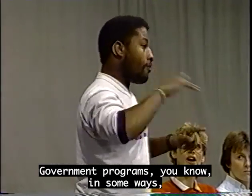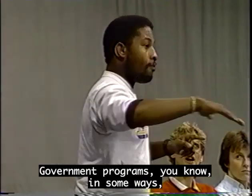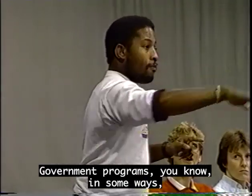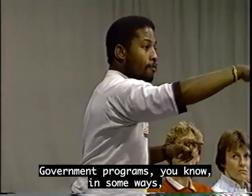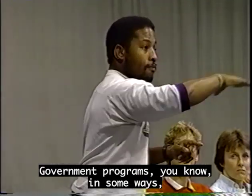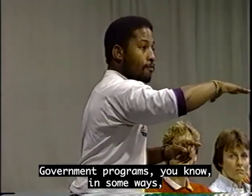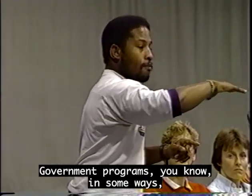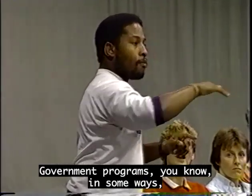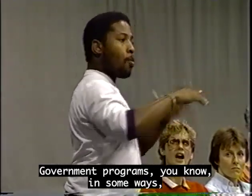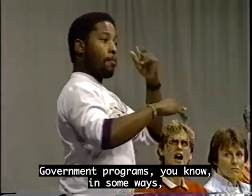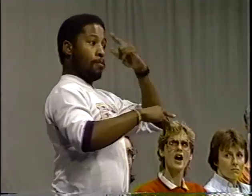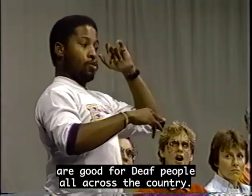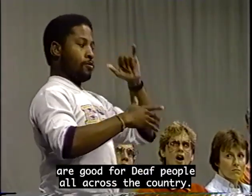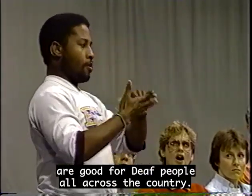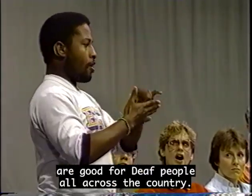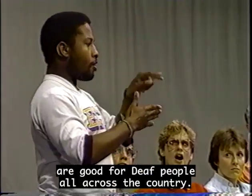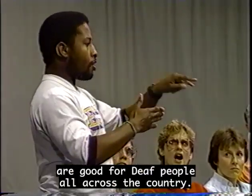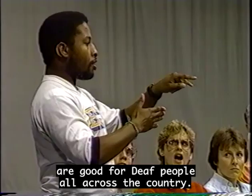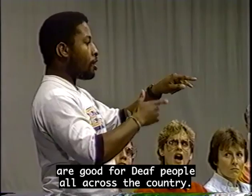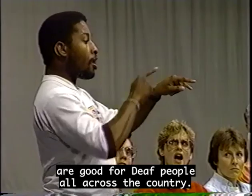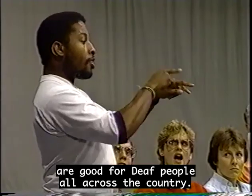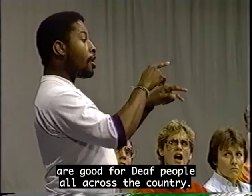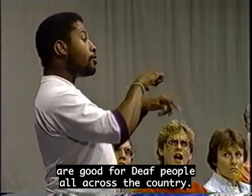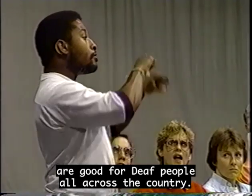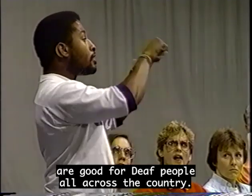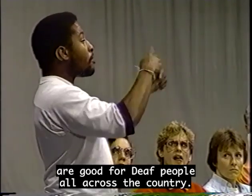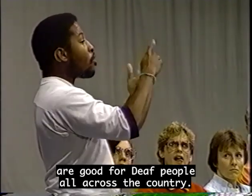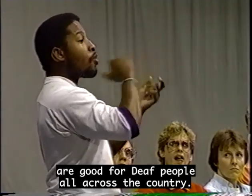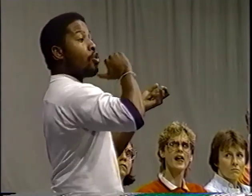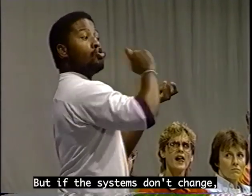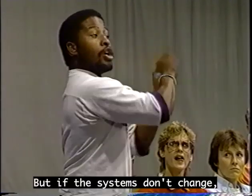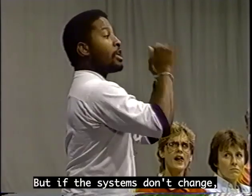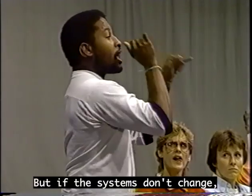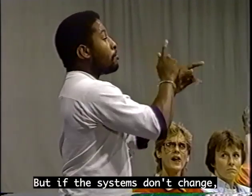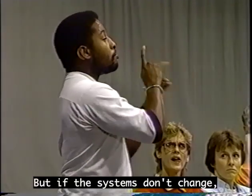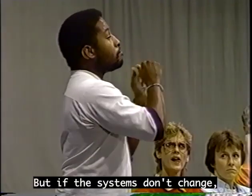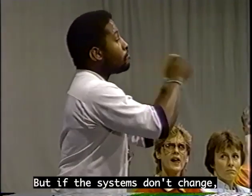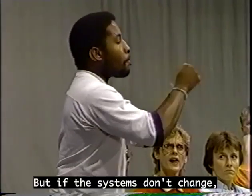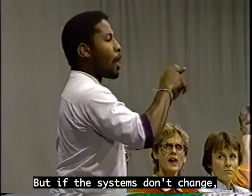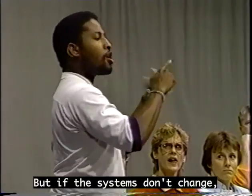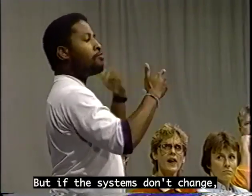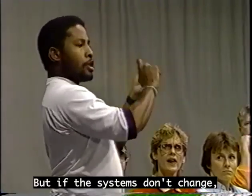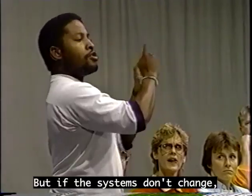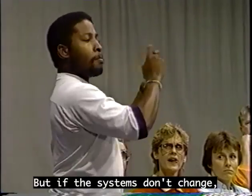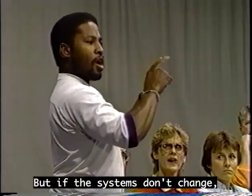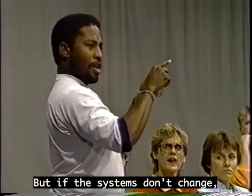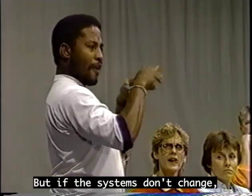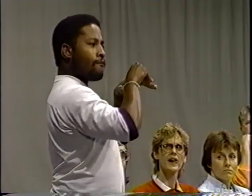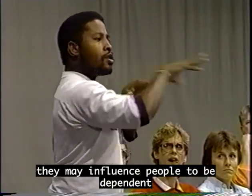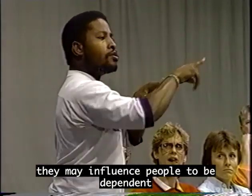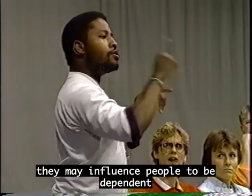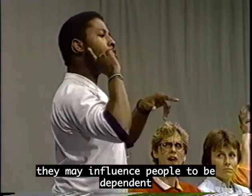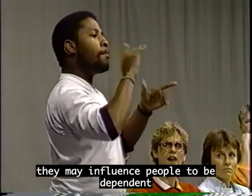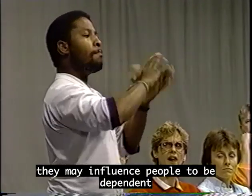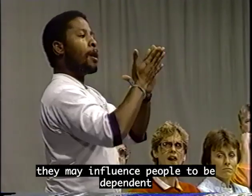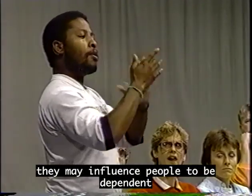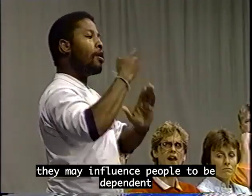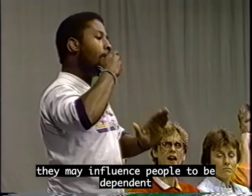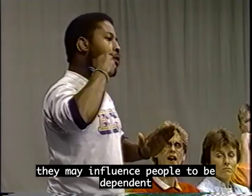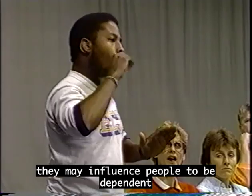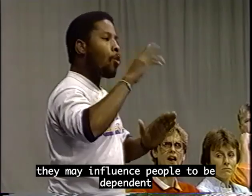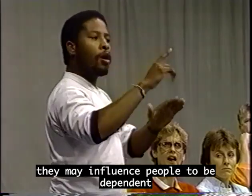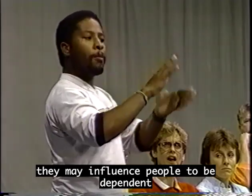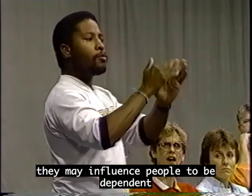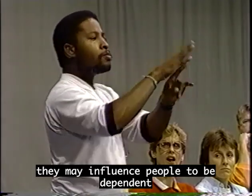Government programs, in some ways are good for deaf people all across the country. But if the systems don't change, they